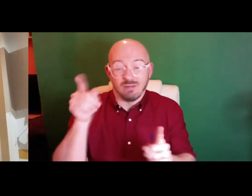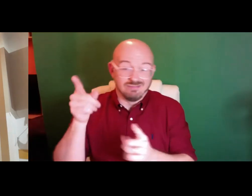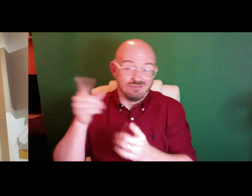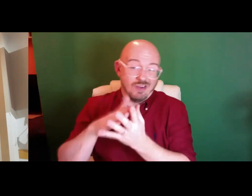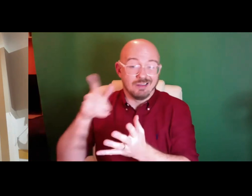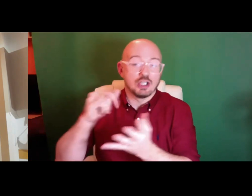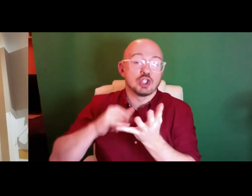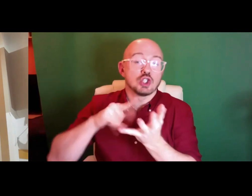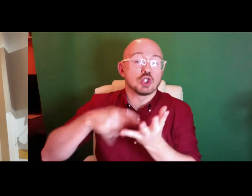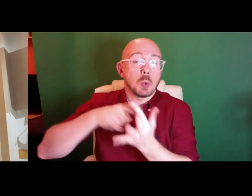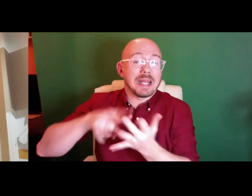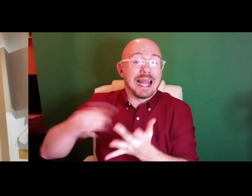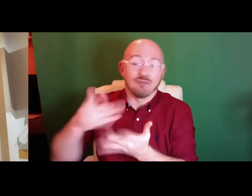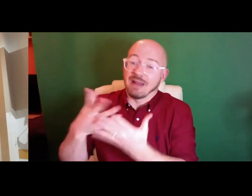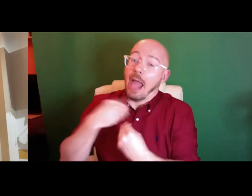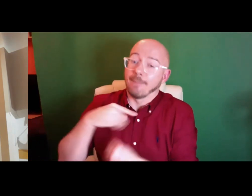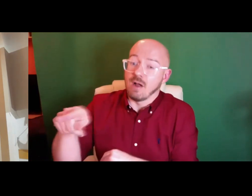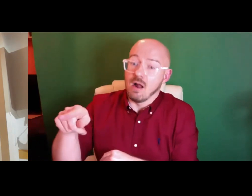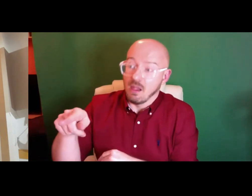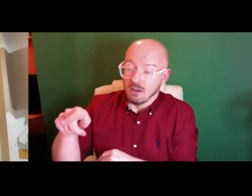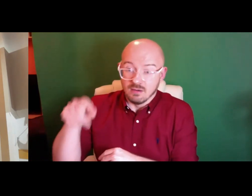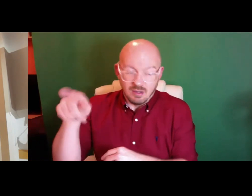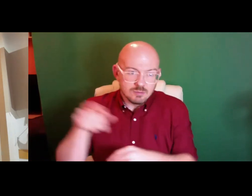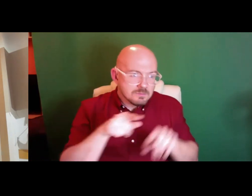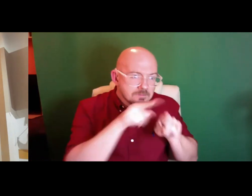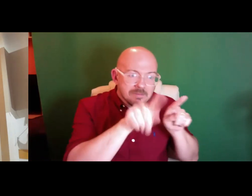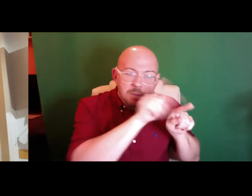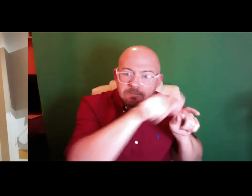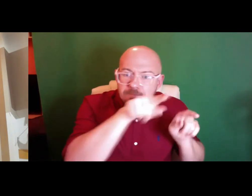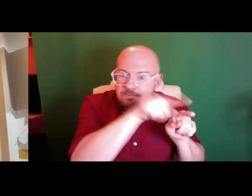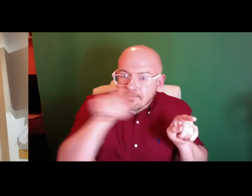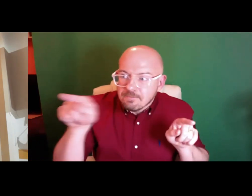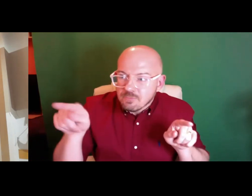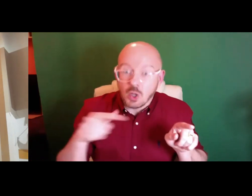idea of the use of BSL in schools, in medical services and so on.